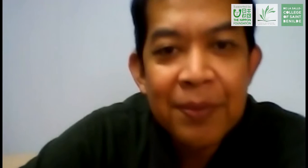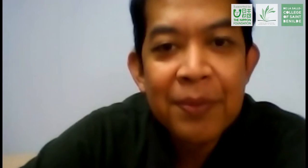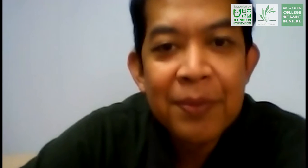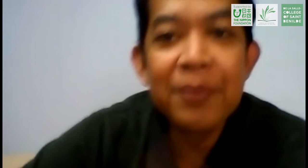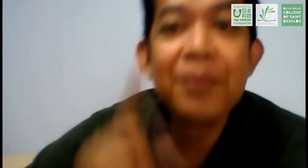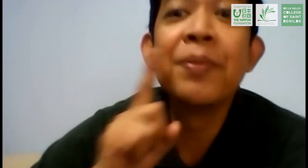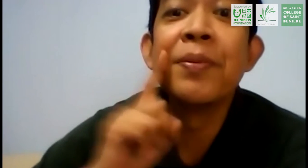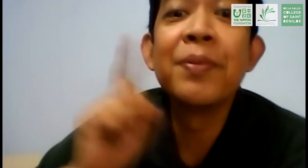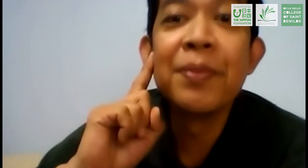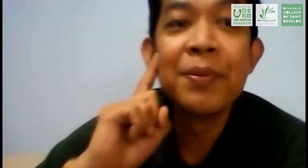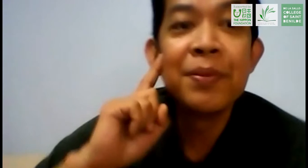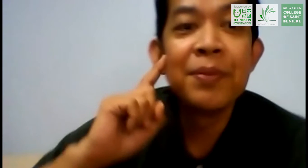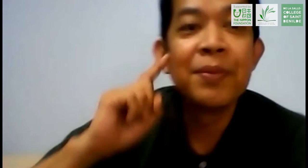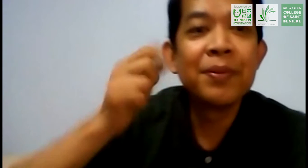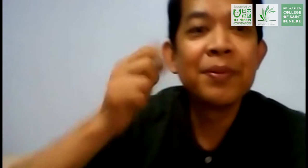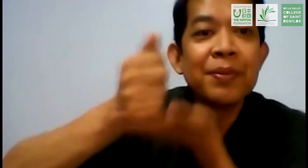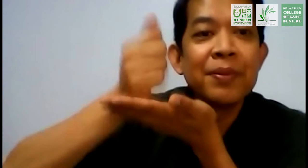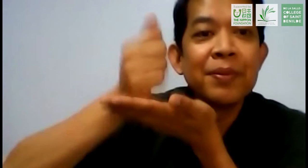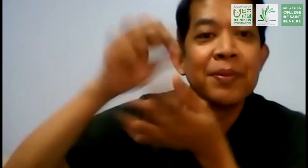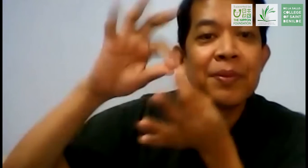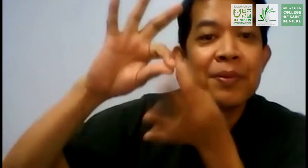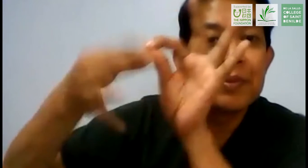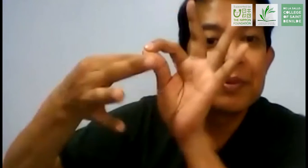Can I get a deaf person to help interpret for me?